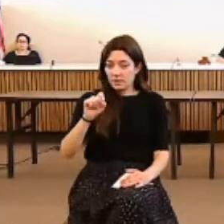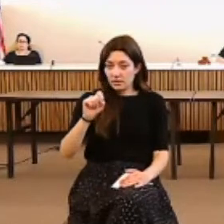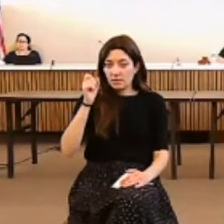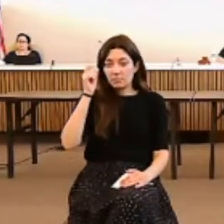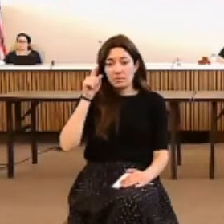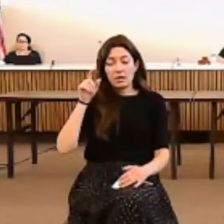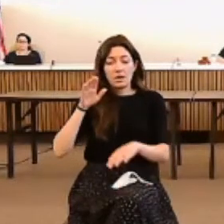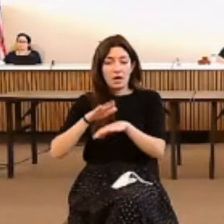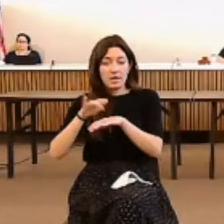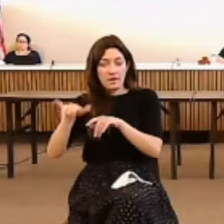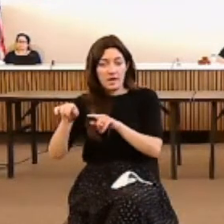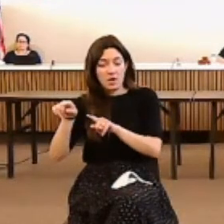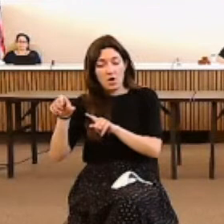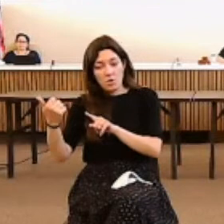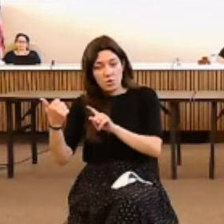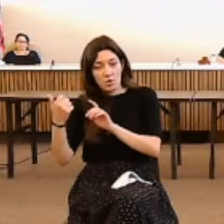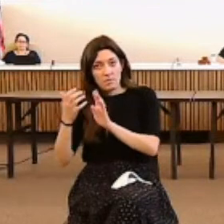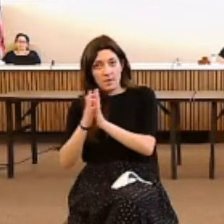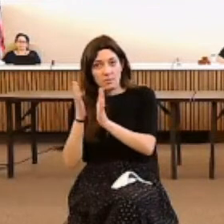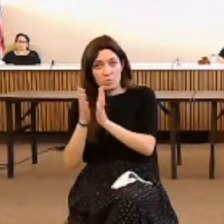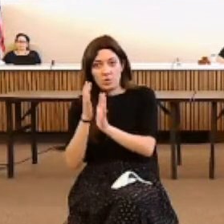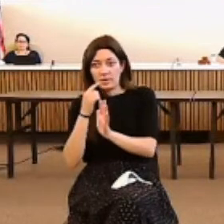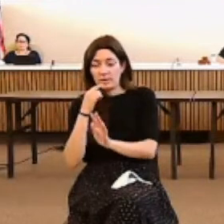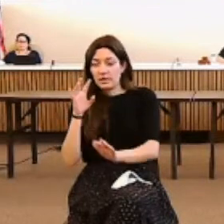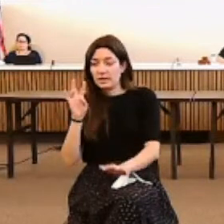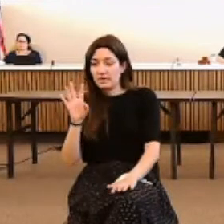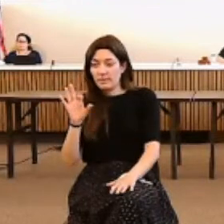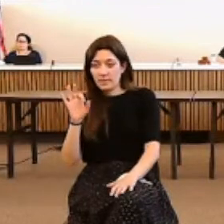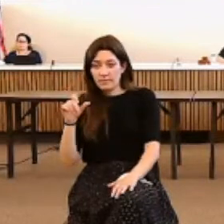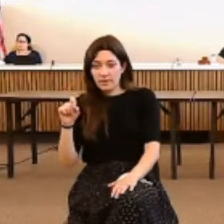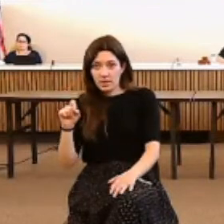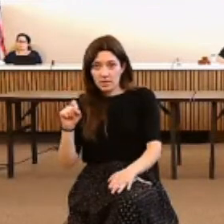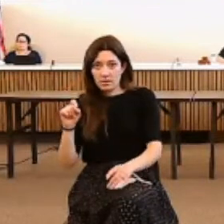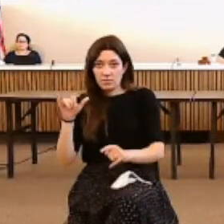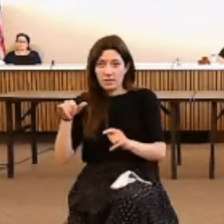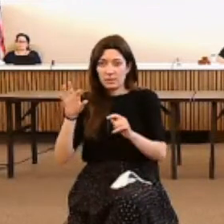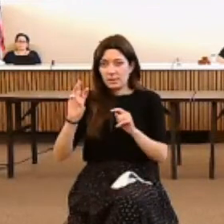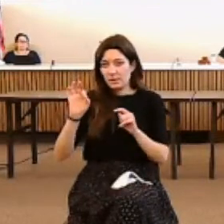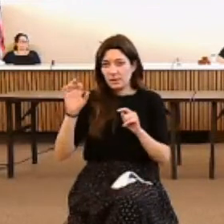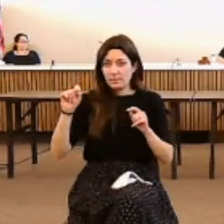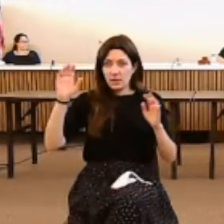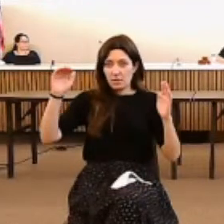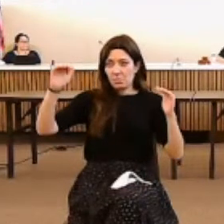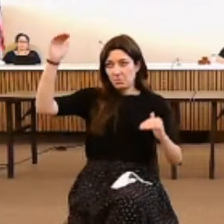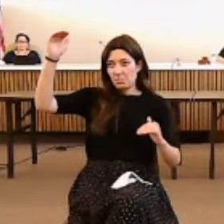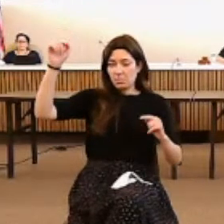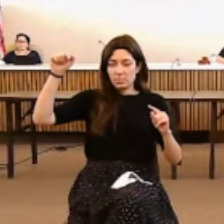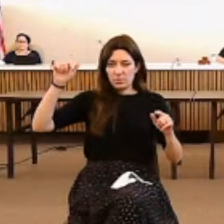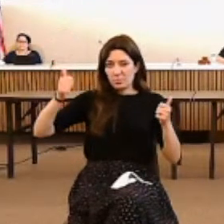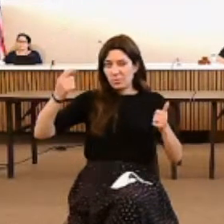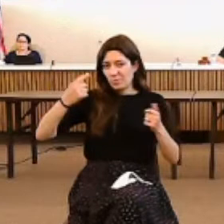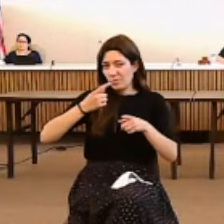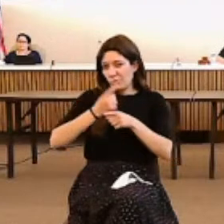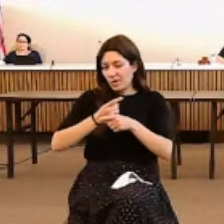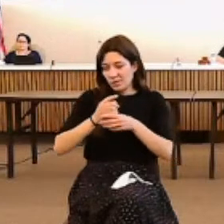is 75 feet from ground elevation. That's 6 feet difference. And so I'm wondering which is the